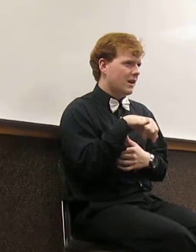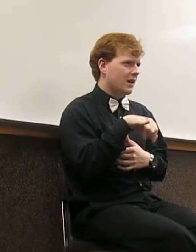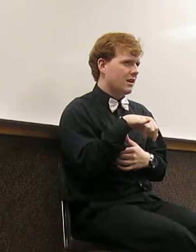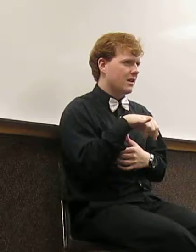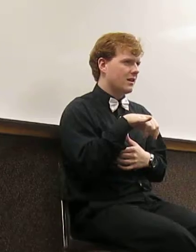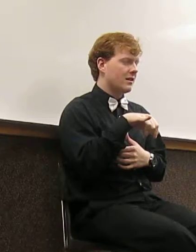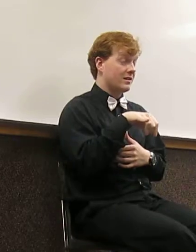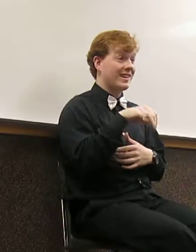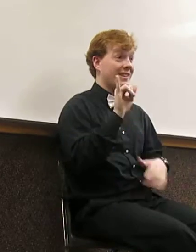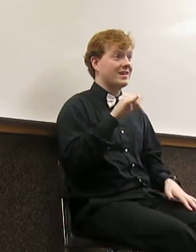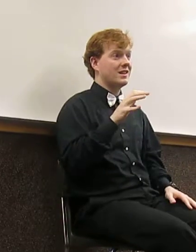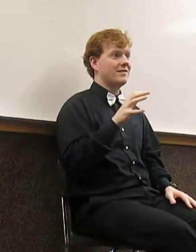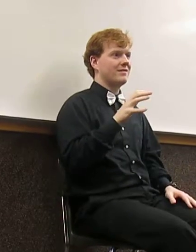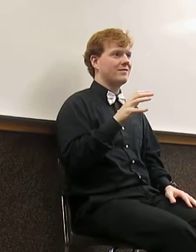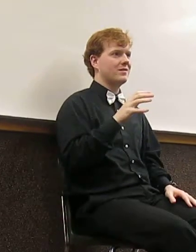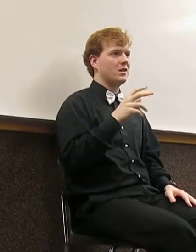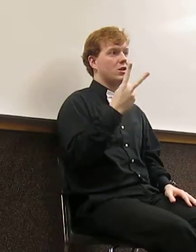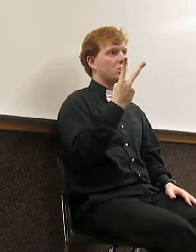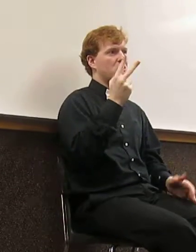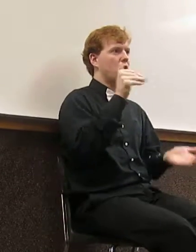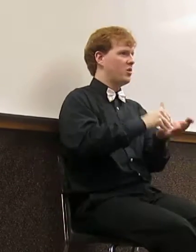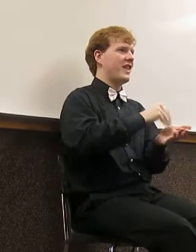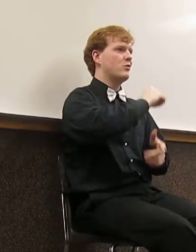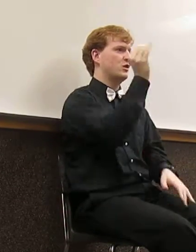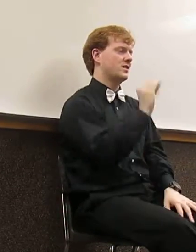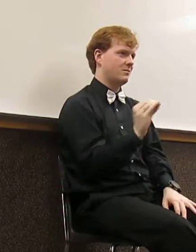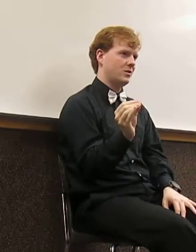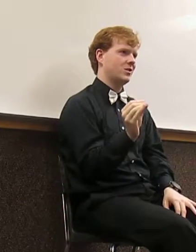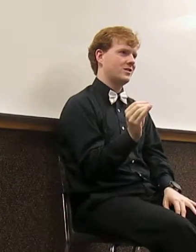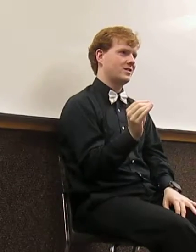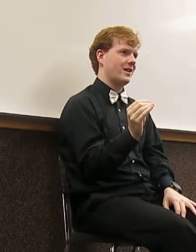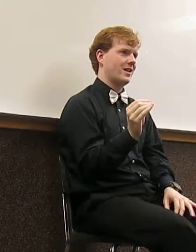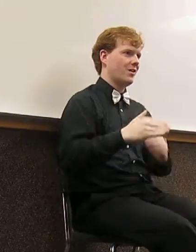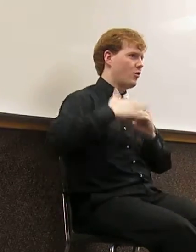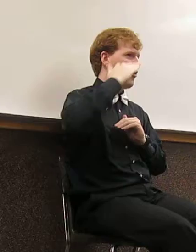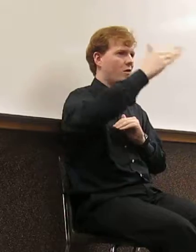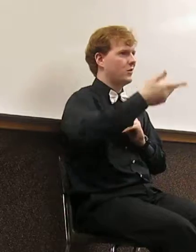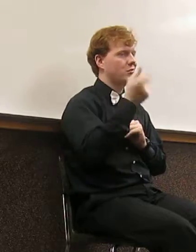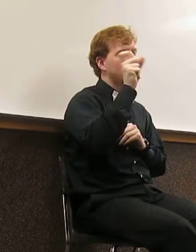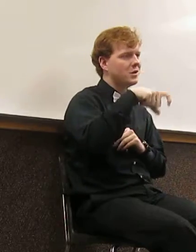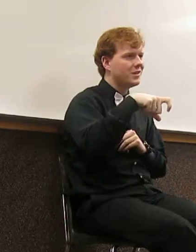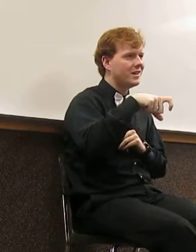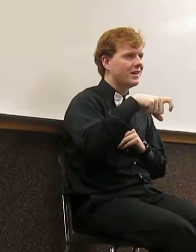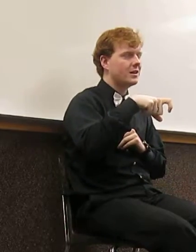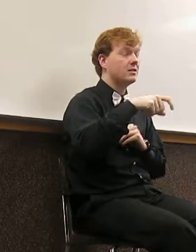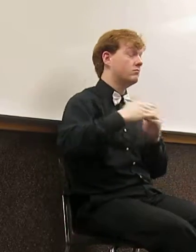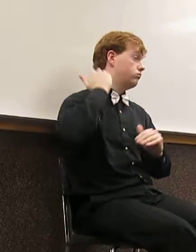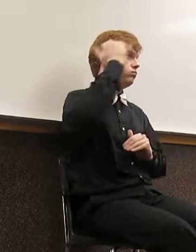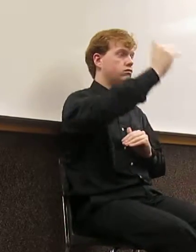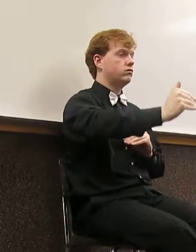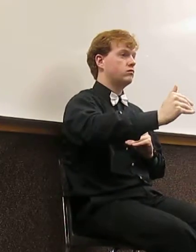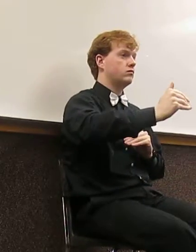tablet is? It's like 1,500 to 2,000% of what you need in a day is a vitamin C tablet. It's just way excessive,